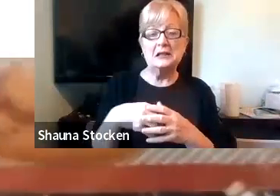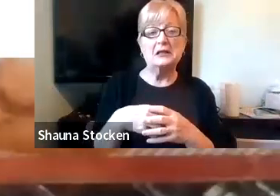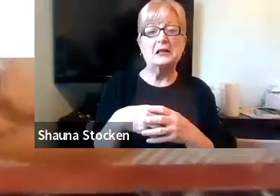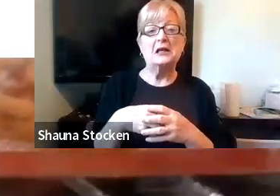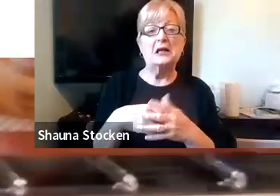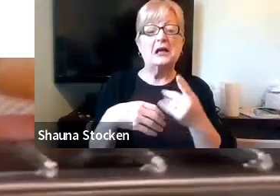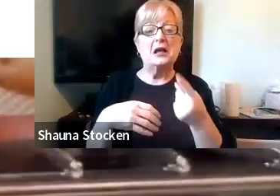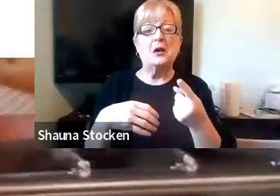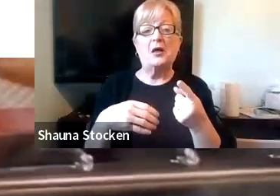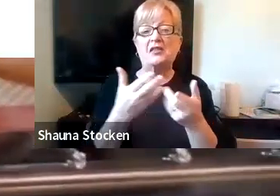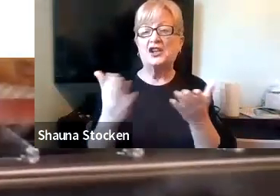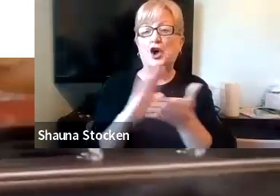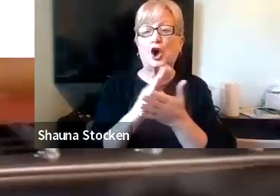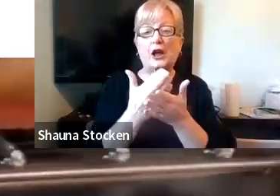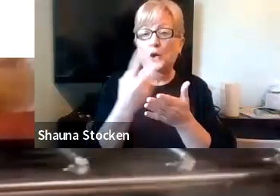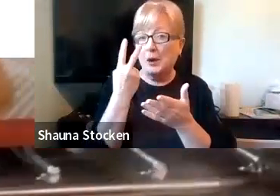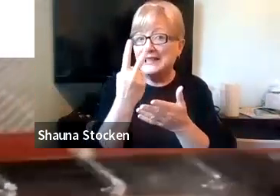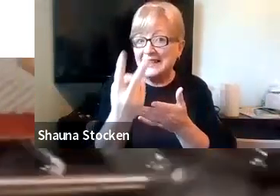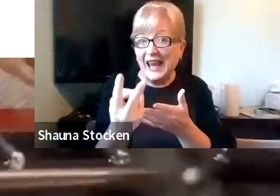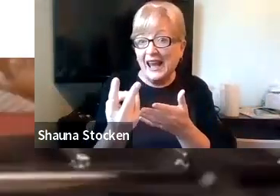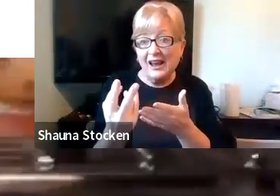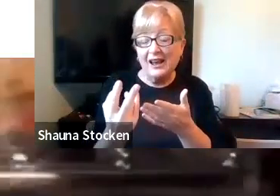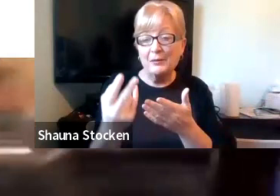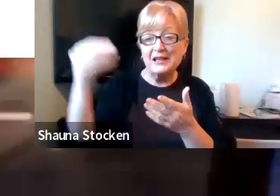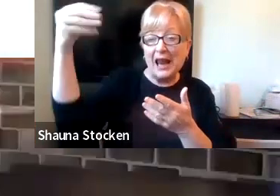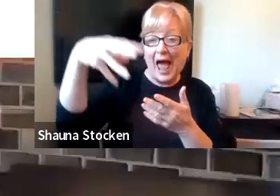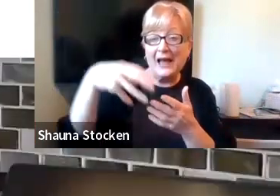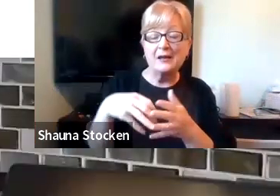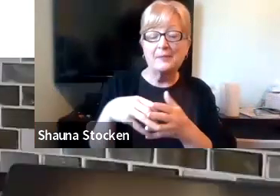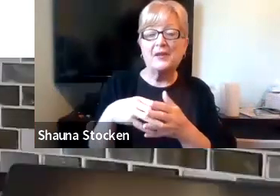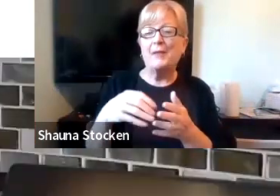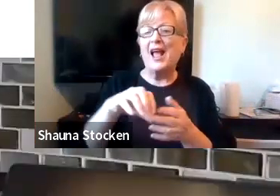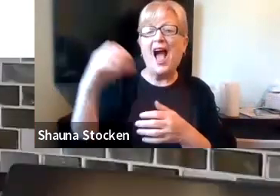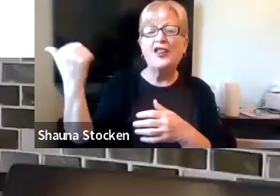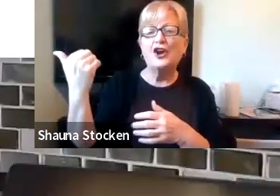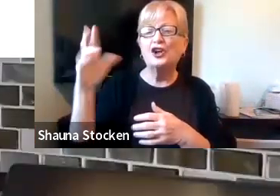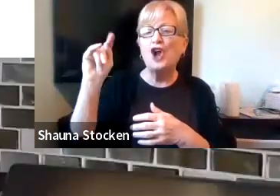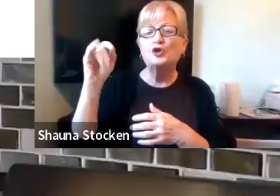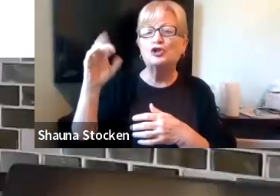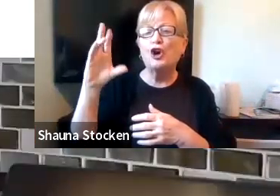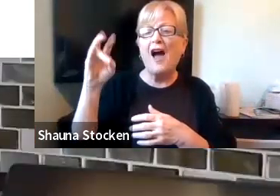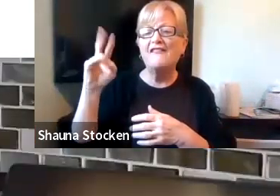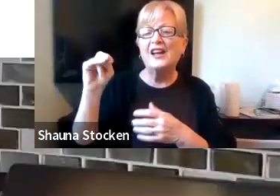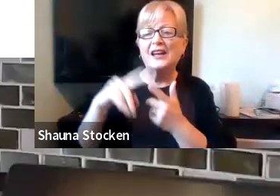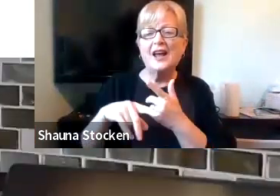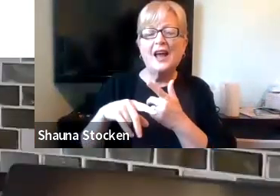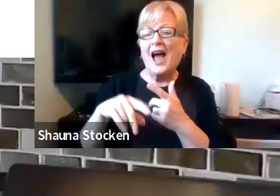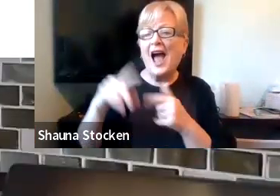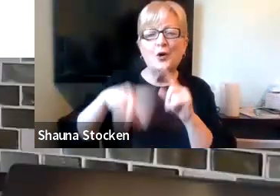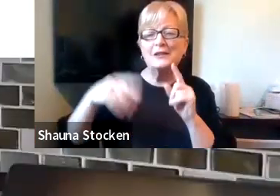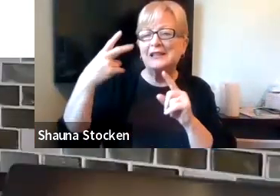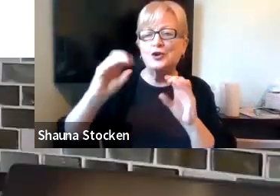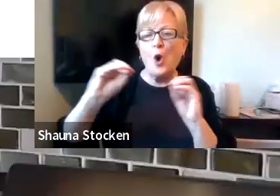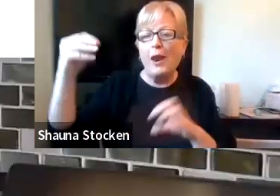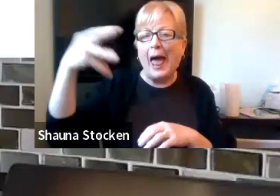thing. When stuff's cooking, you can see it in there because there's a light on. With my old toaster oven, if I was baking cookies, I would shine a flashlight in there to try to see how they